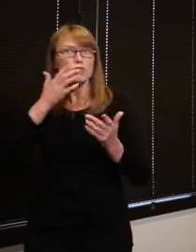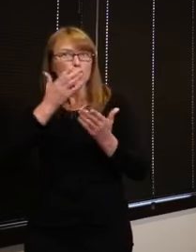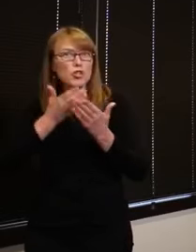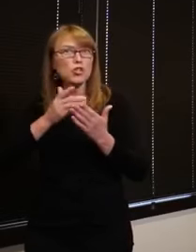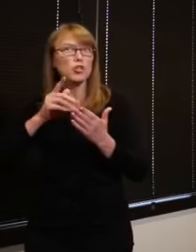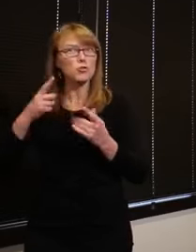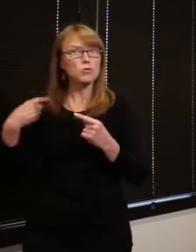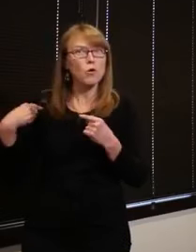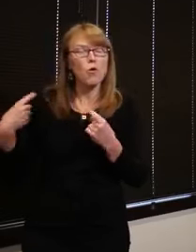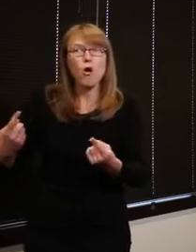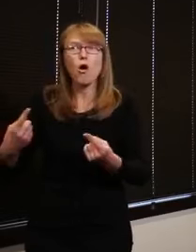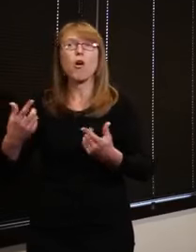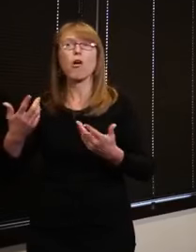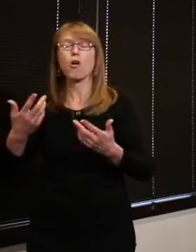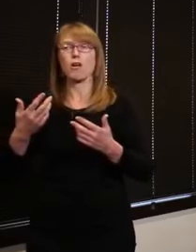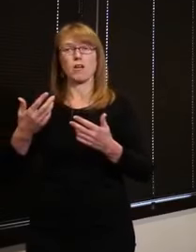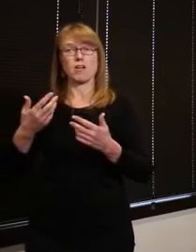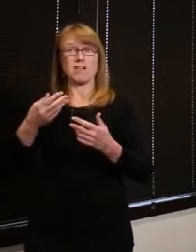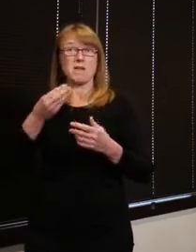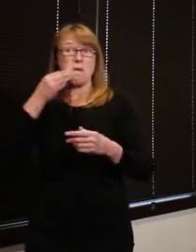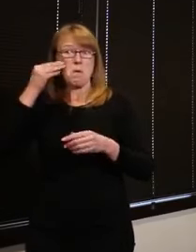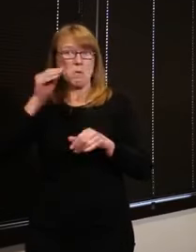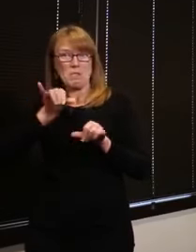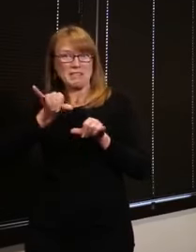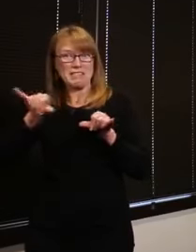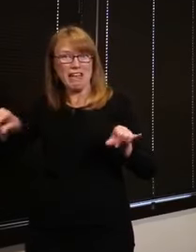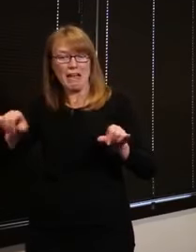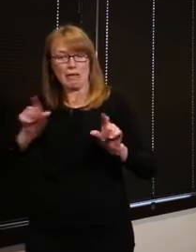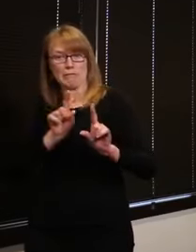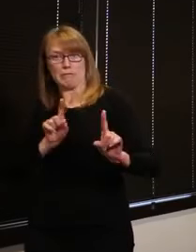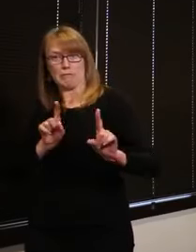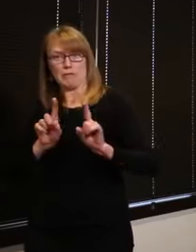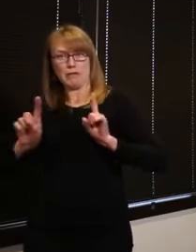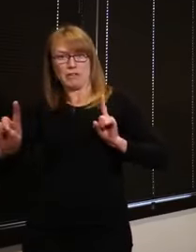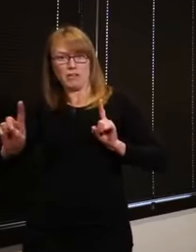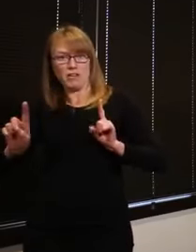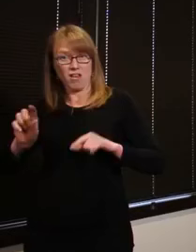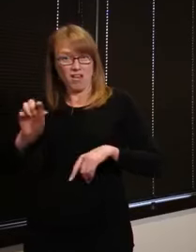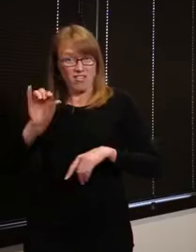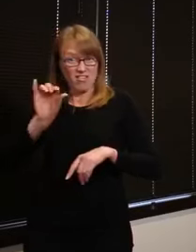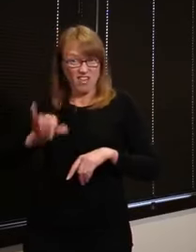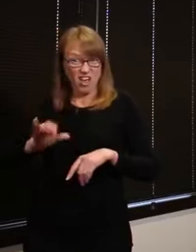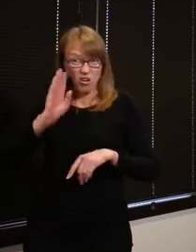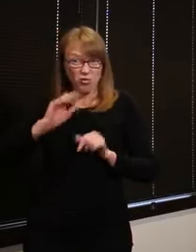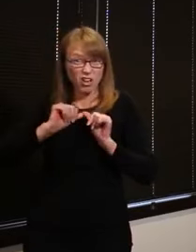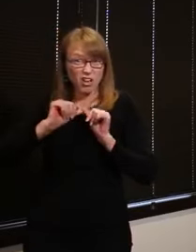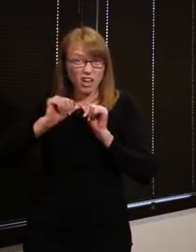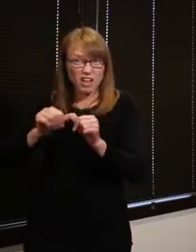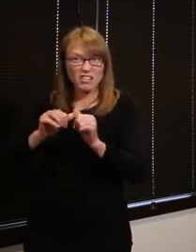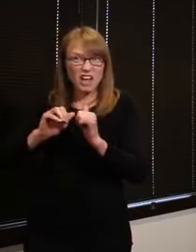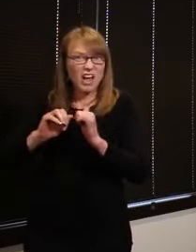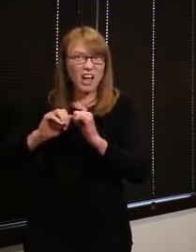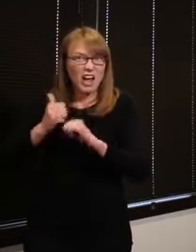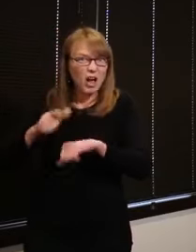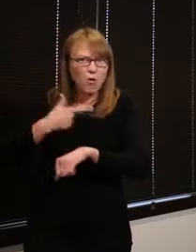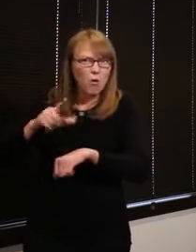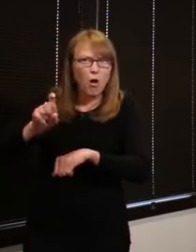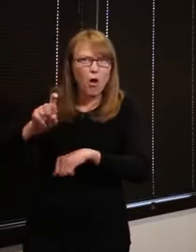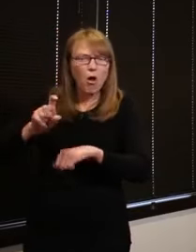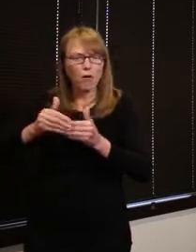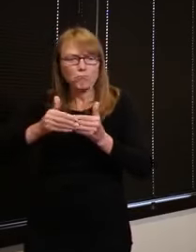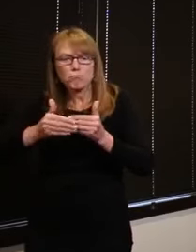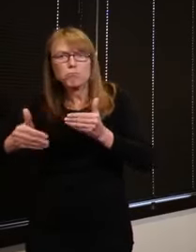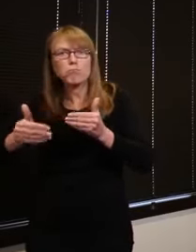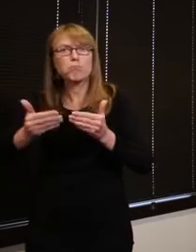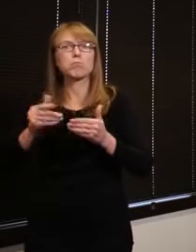it be necessary, and will there be a second wave of the virus. So today is a good day for us to step back and take stock of where